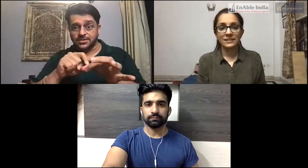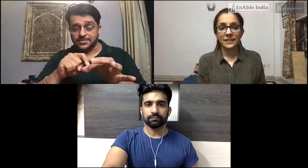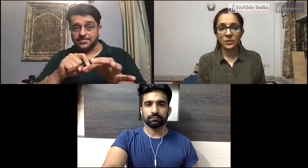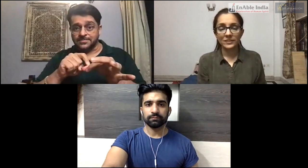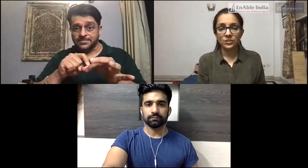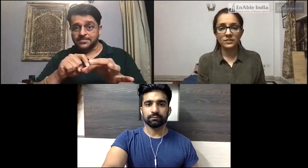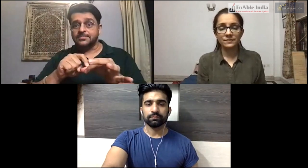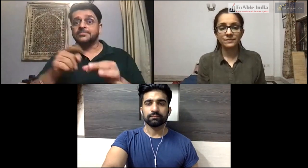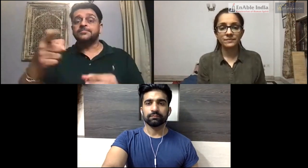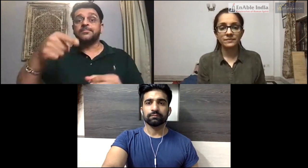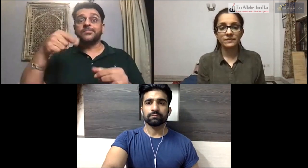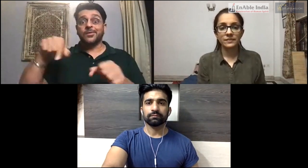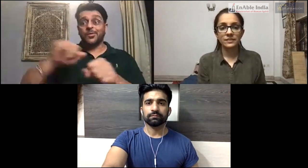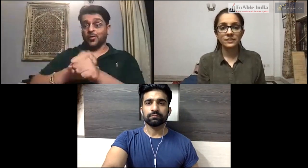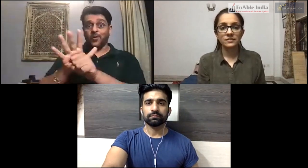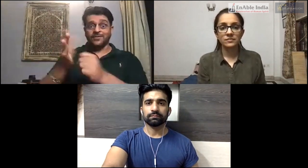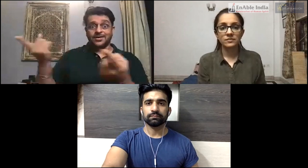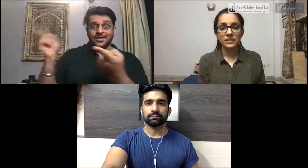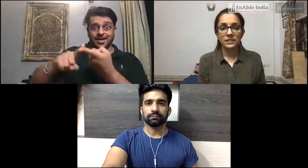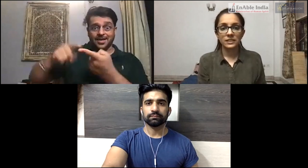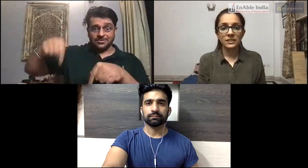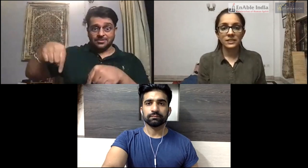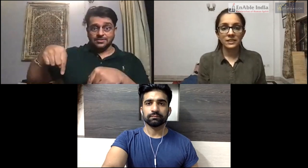And second question,